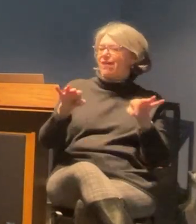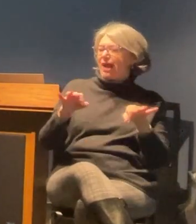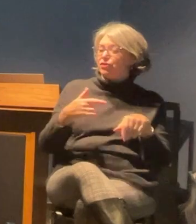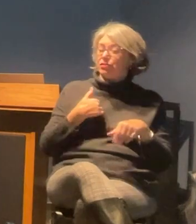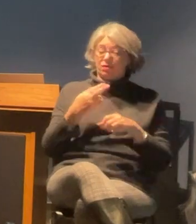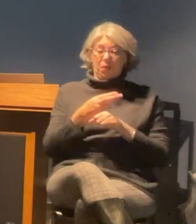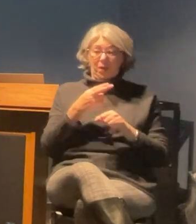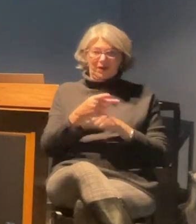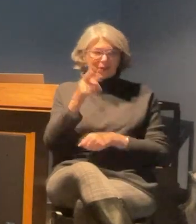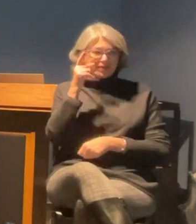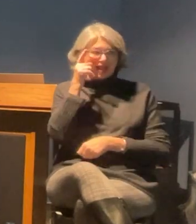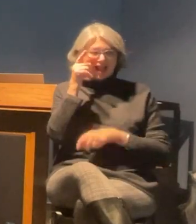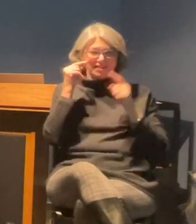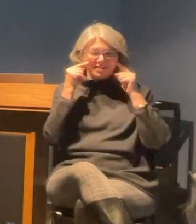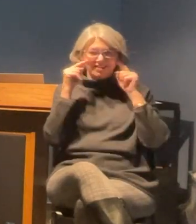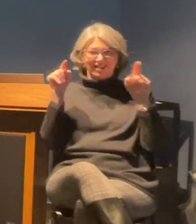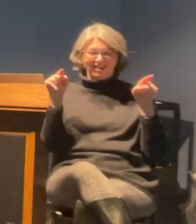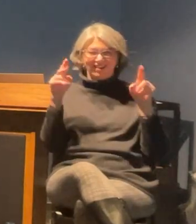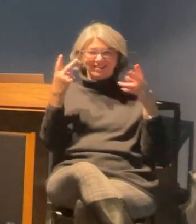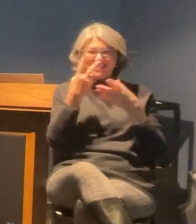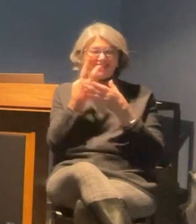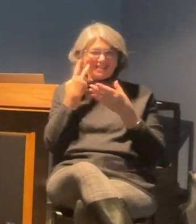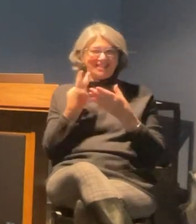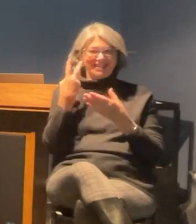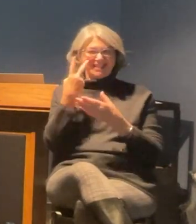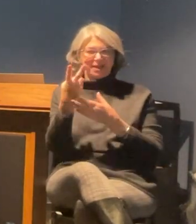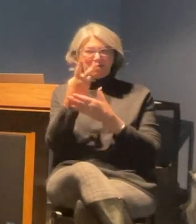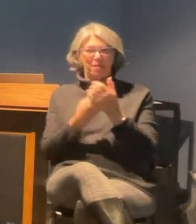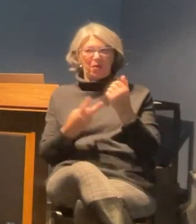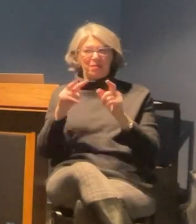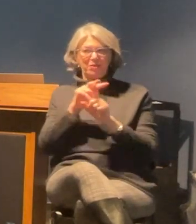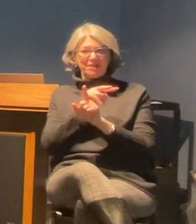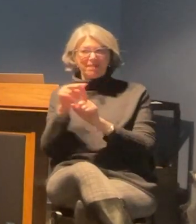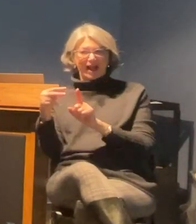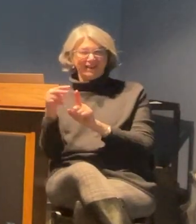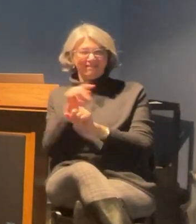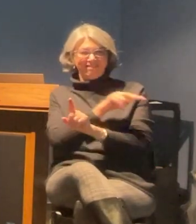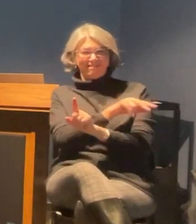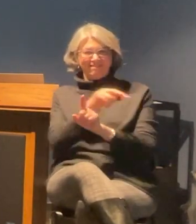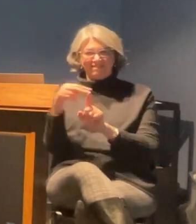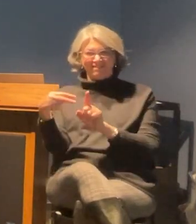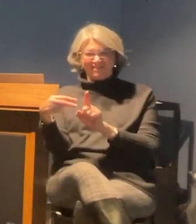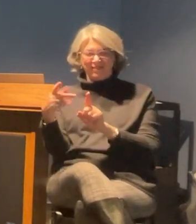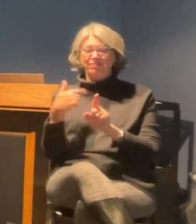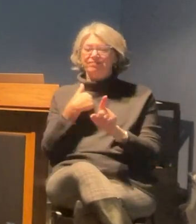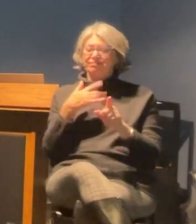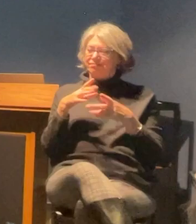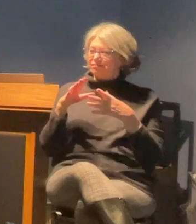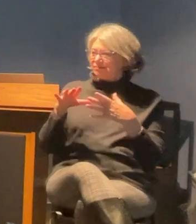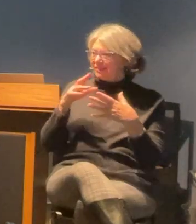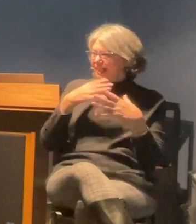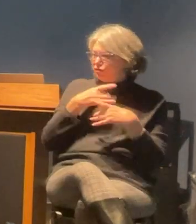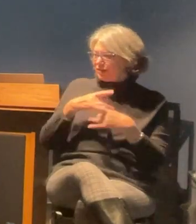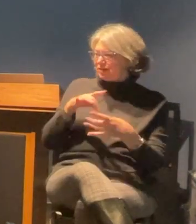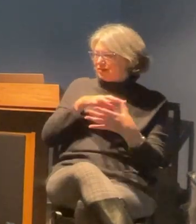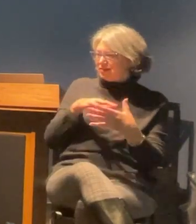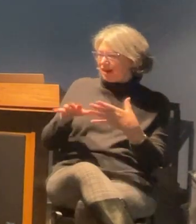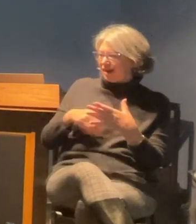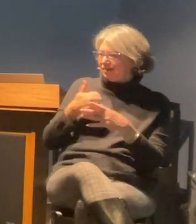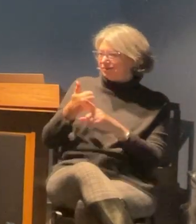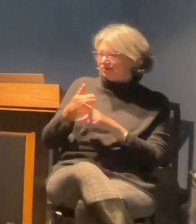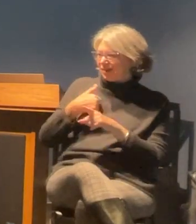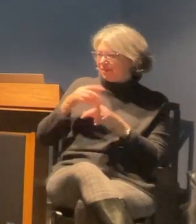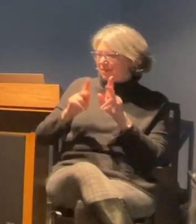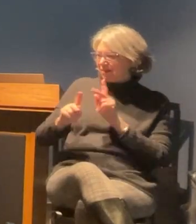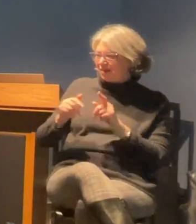those glasses, so I was drawn into studying the impact on people and the impact of the industry